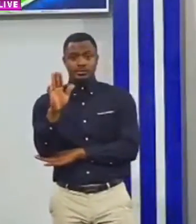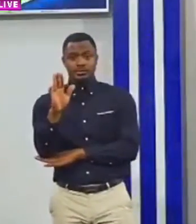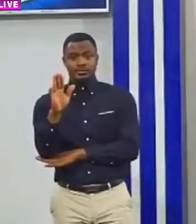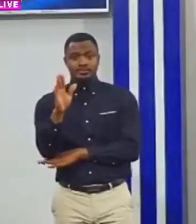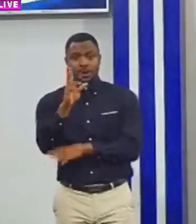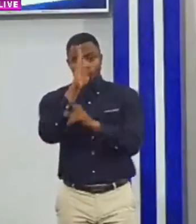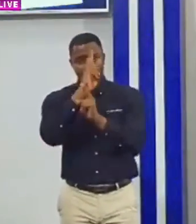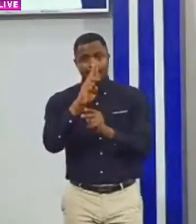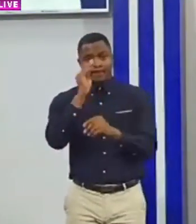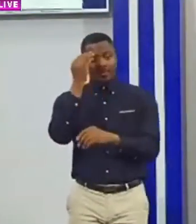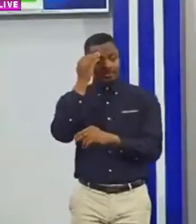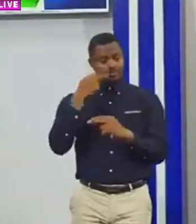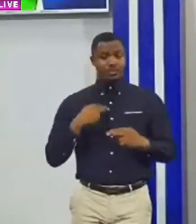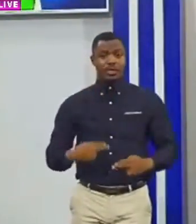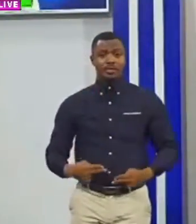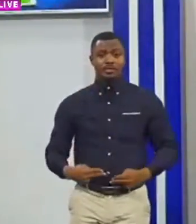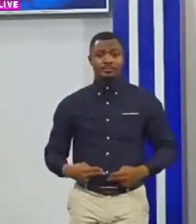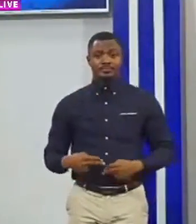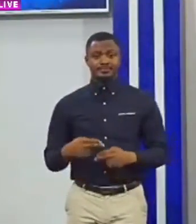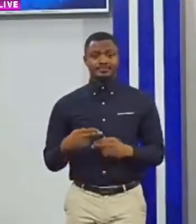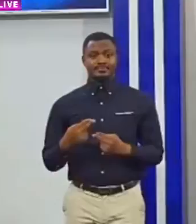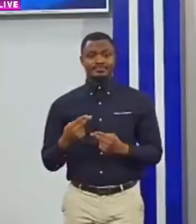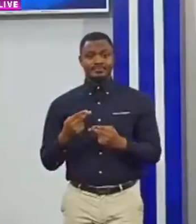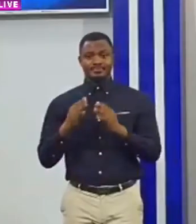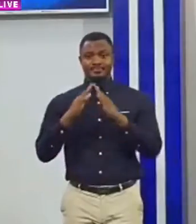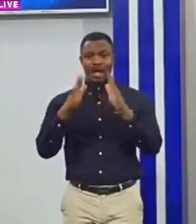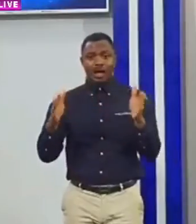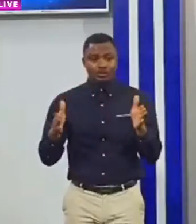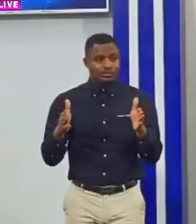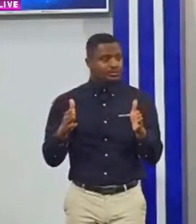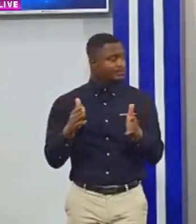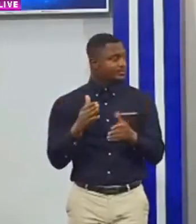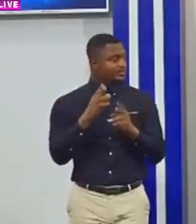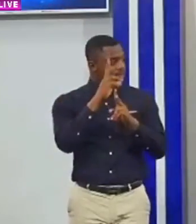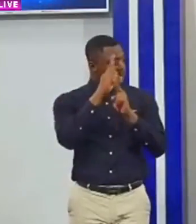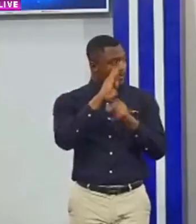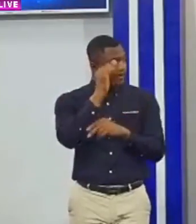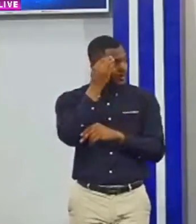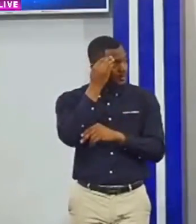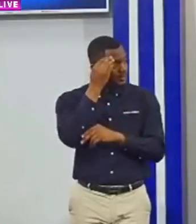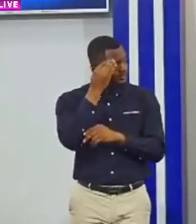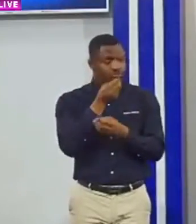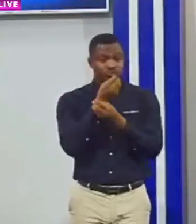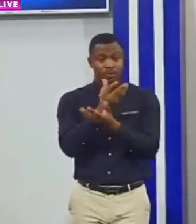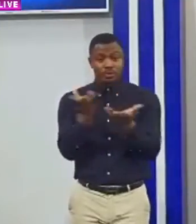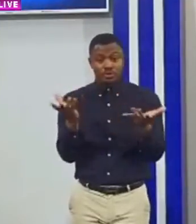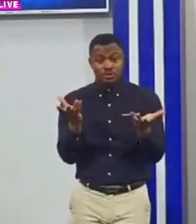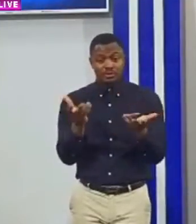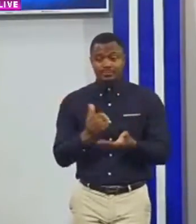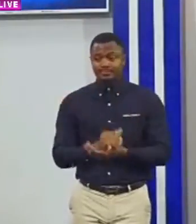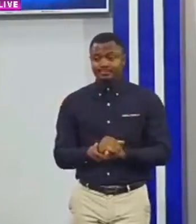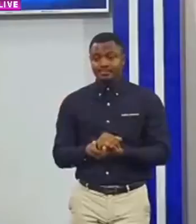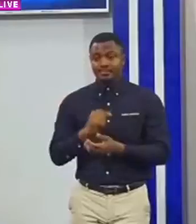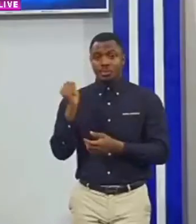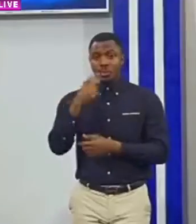Honorable Minister of Health, Honorable Minister of Housing, and Honorable Minister of Information,